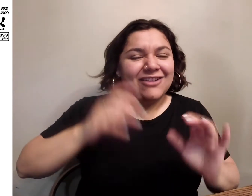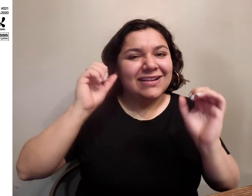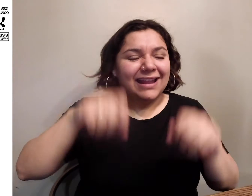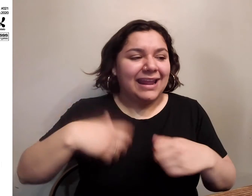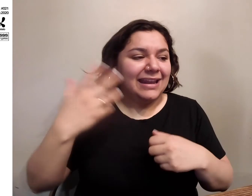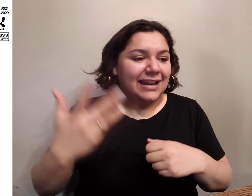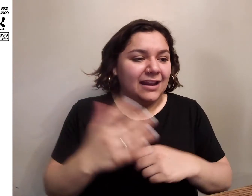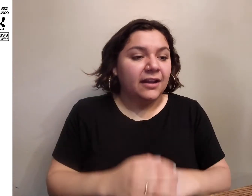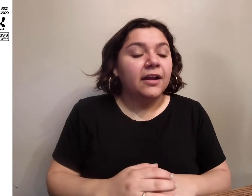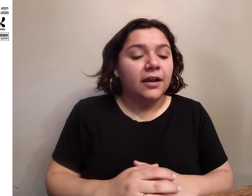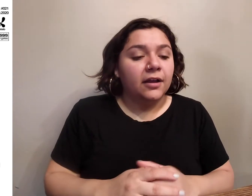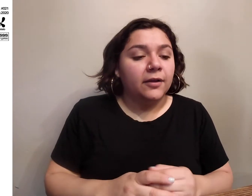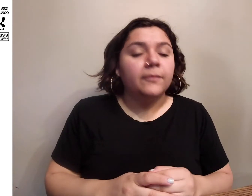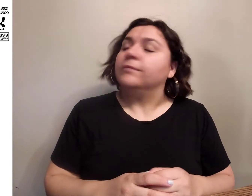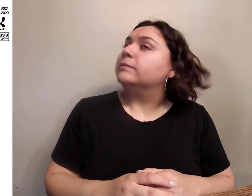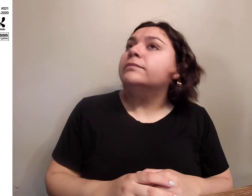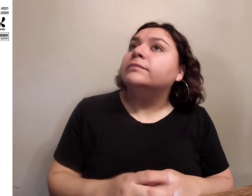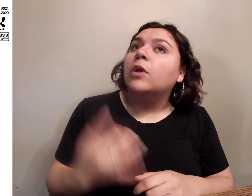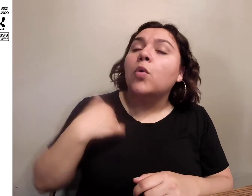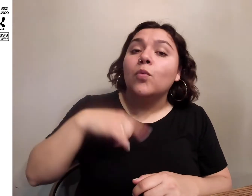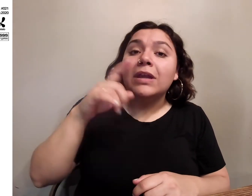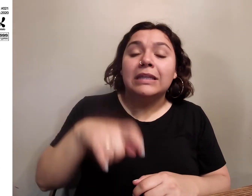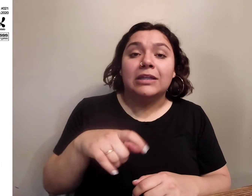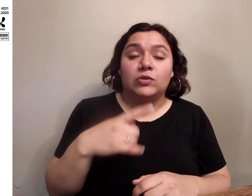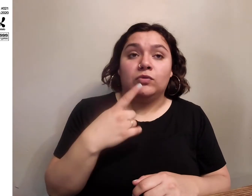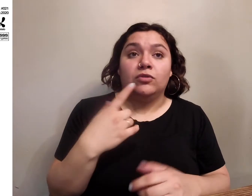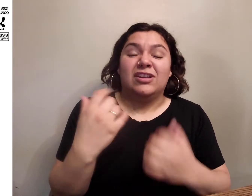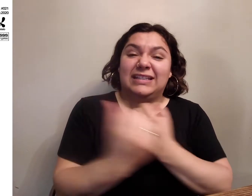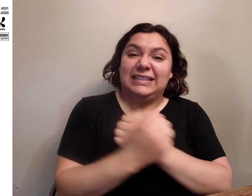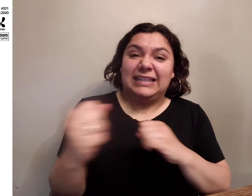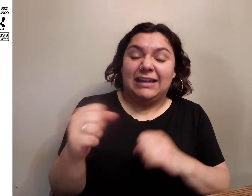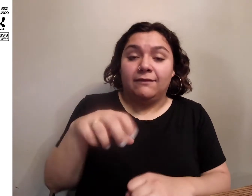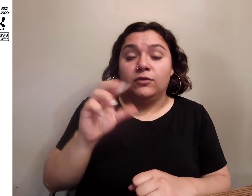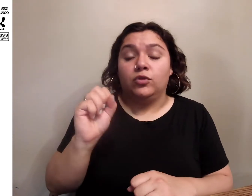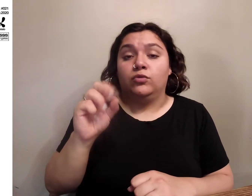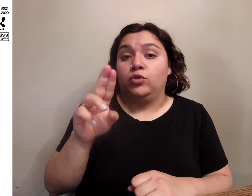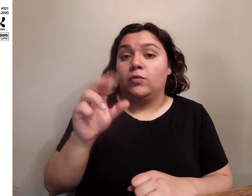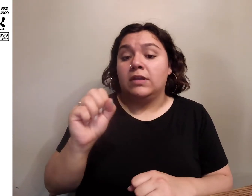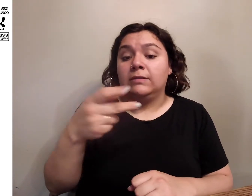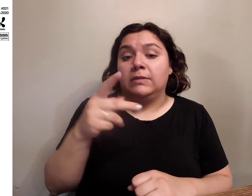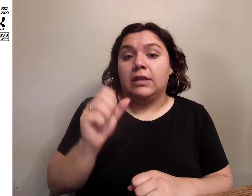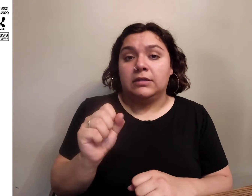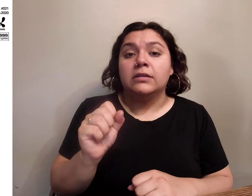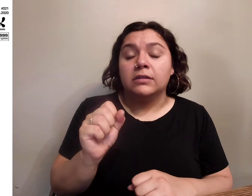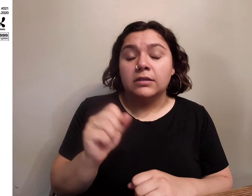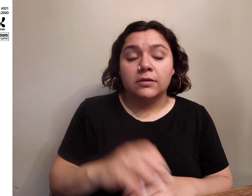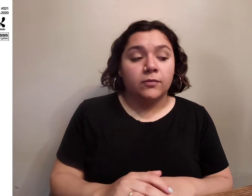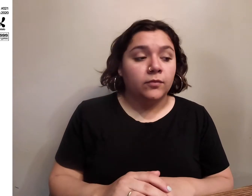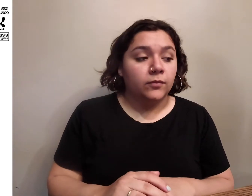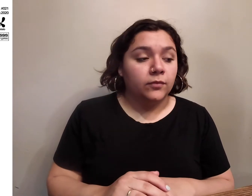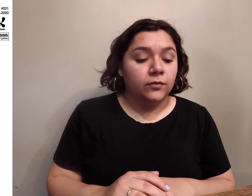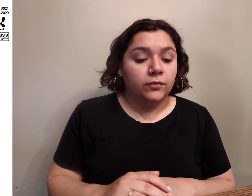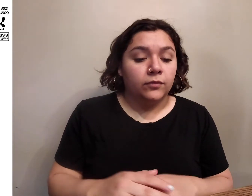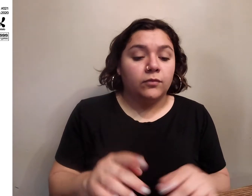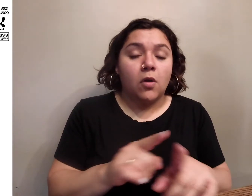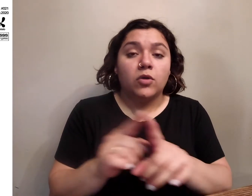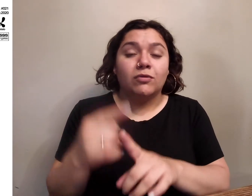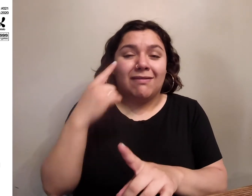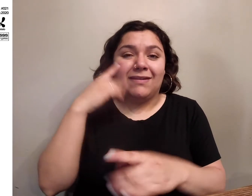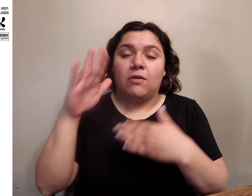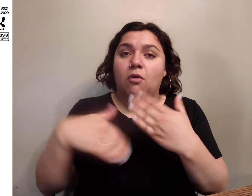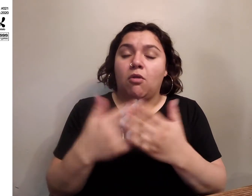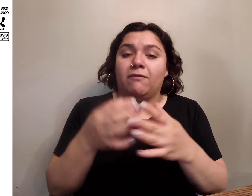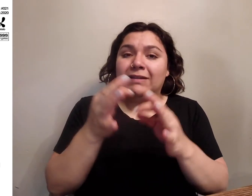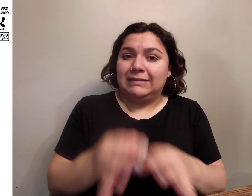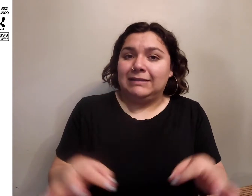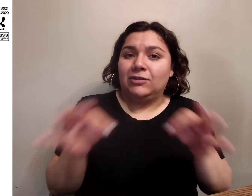just, because this is, we need to save the USPS, and, I just think about all the essential things